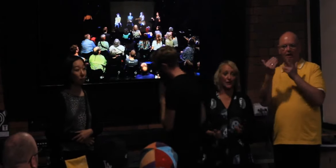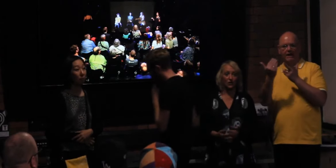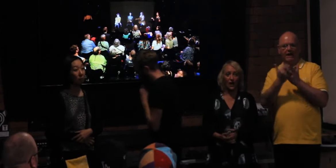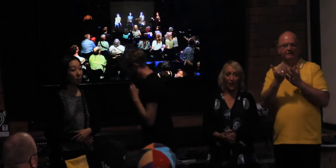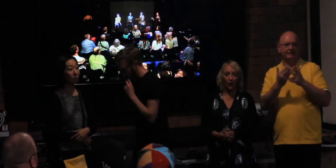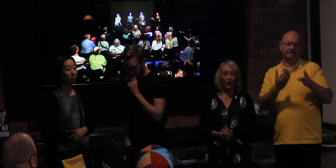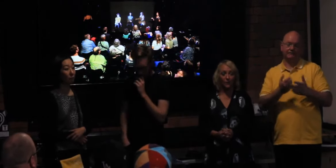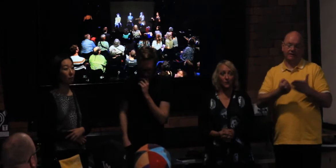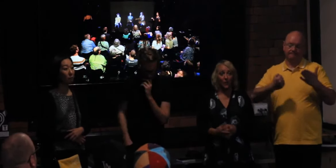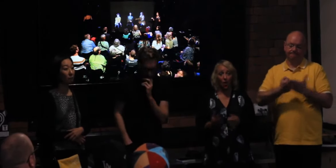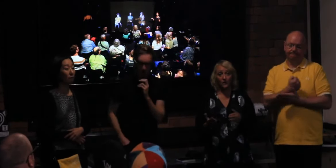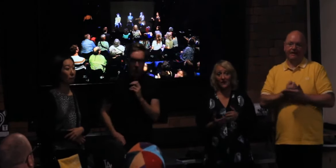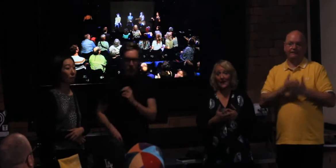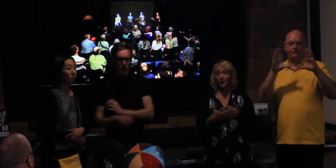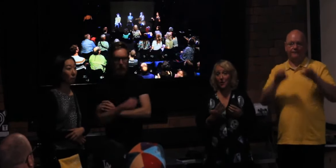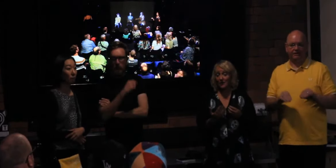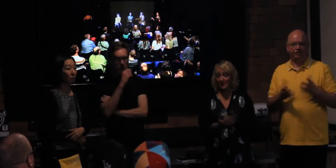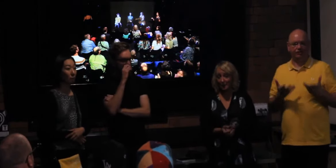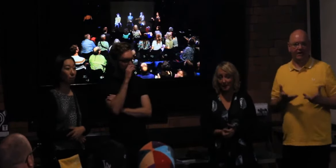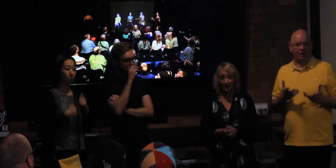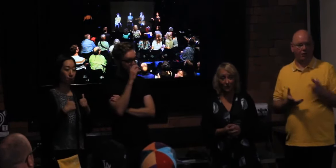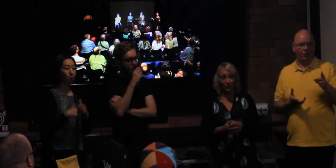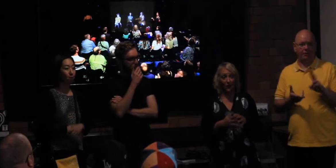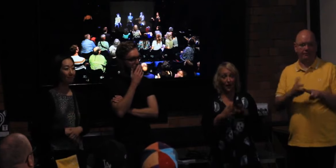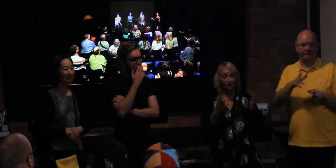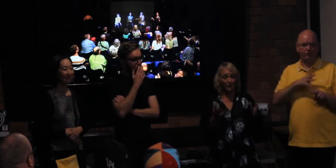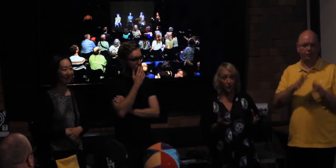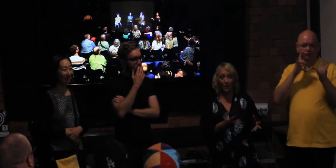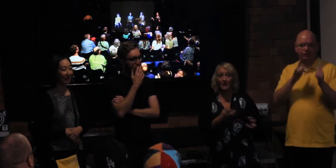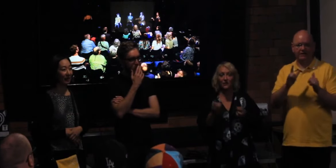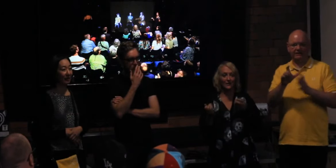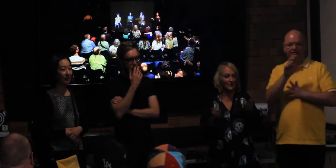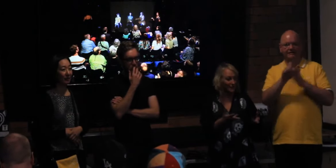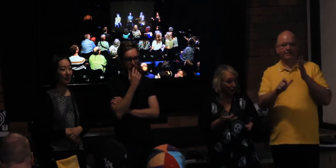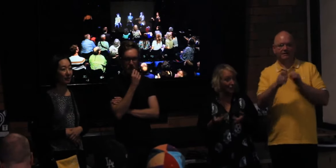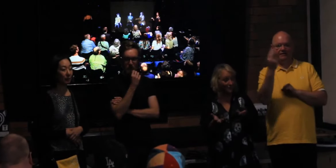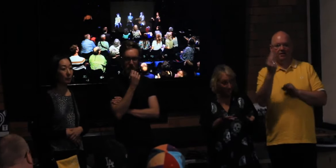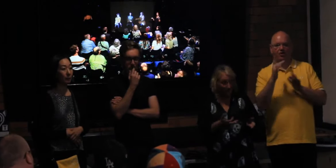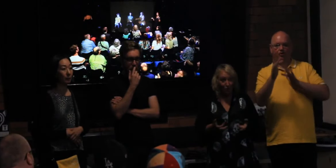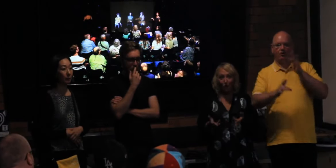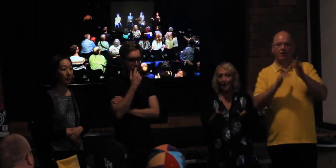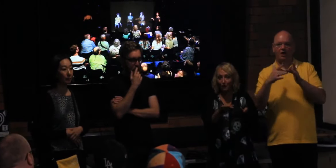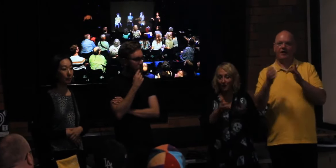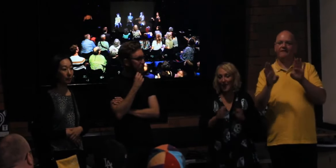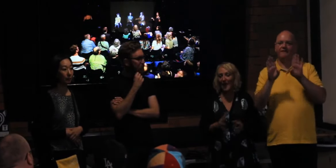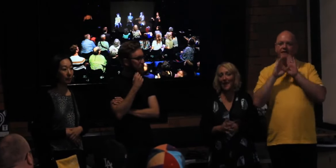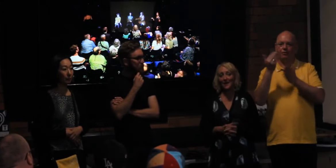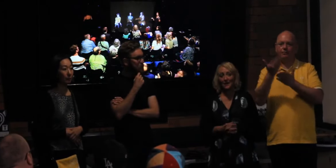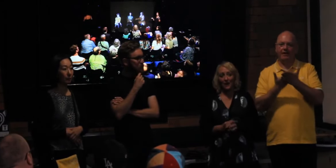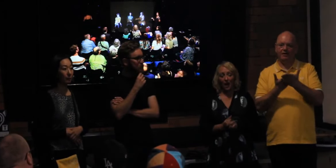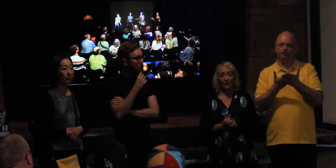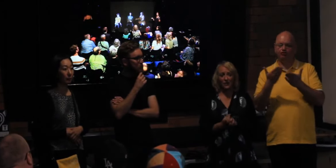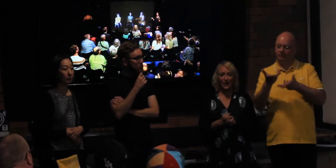have to finish now. Obviously, if you go to Disability Arts Online, the Facebook page, there's discussion rife